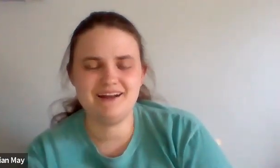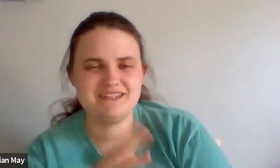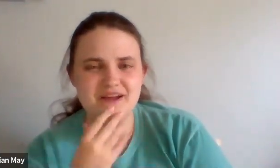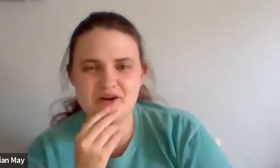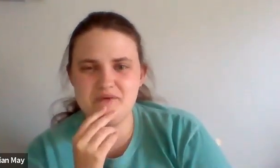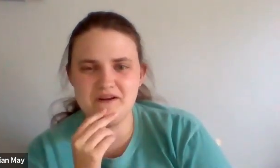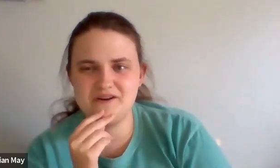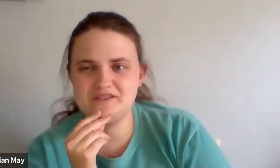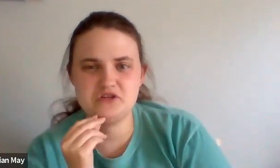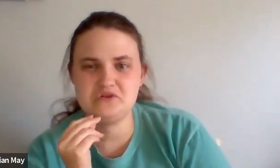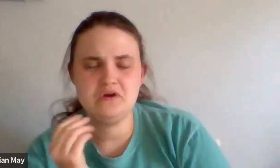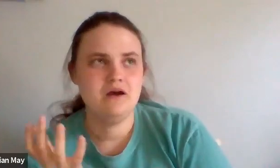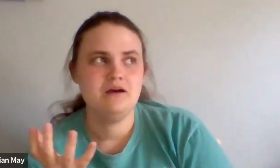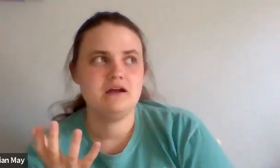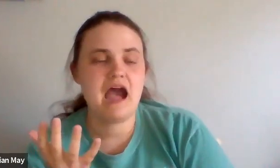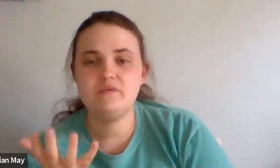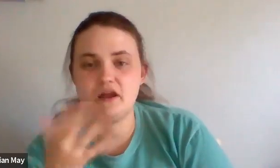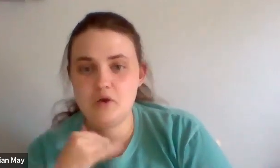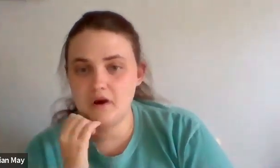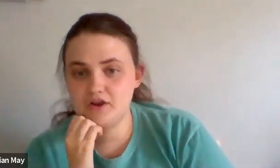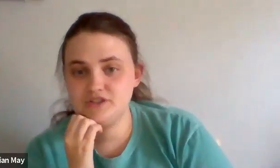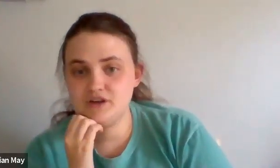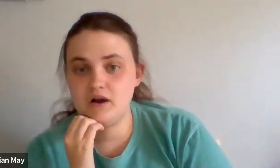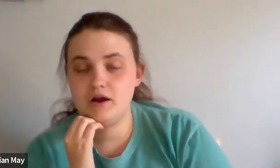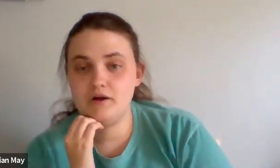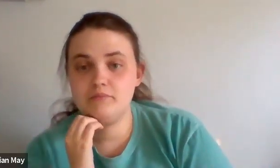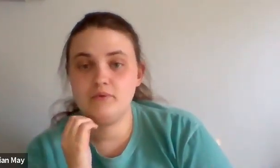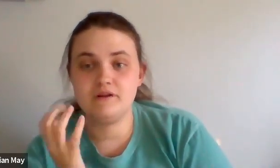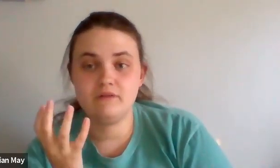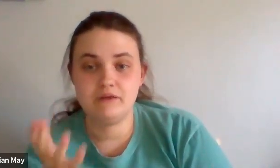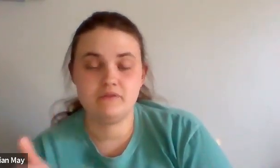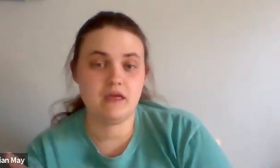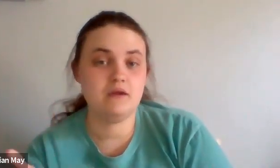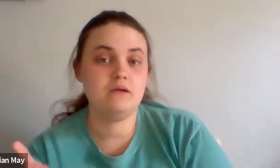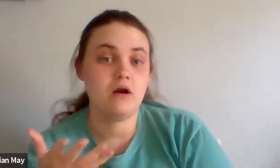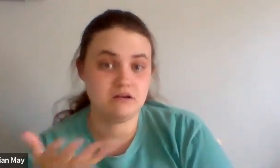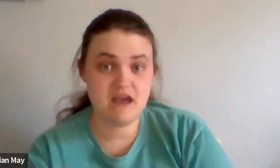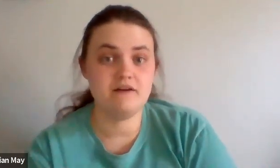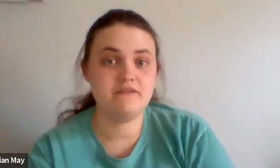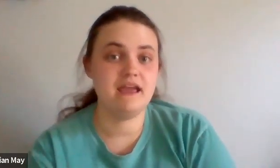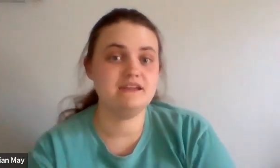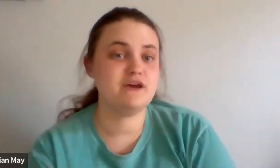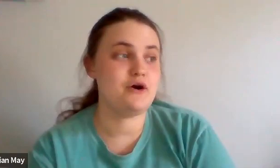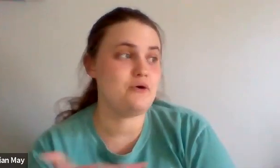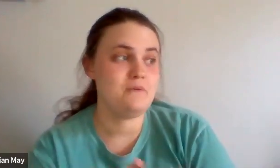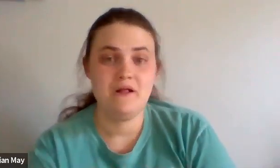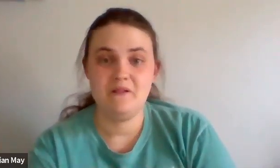I'll see my coworkers half of my coworkers are born, like, they are deaf. And so